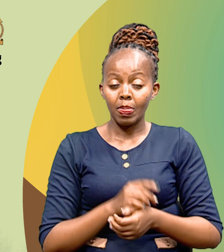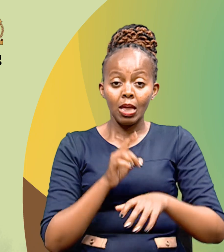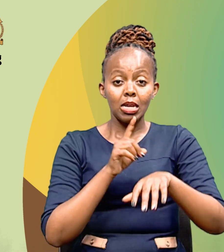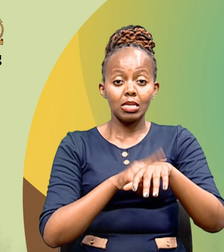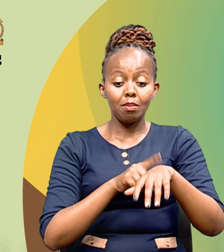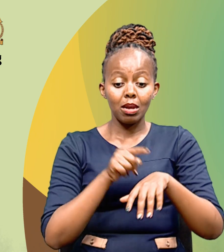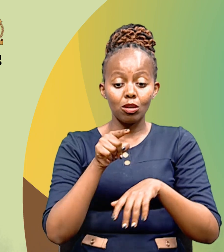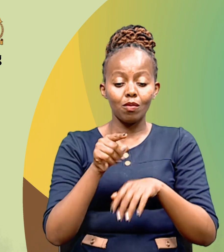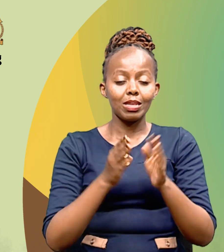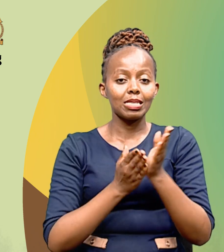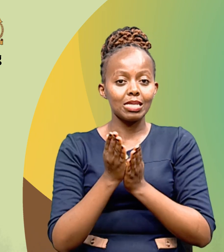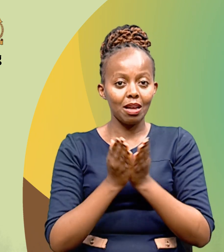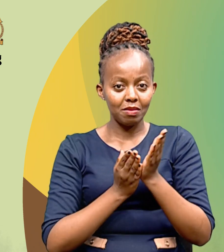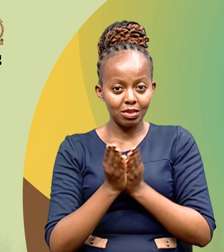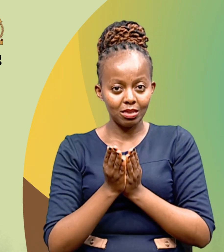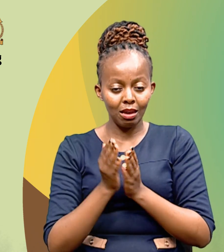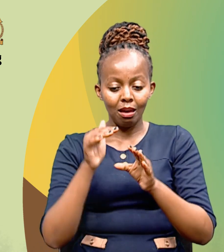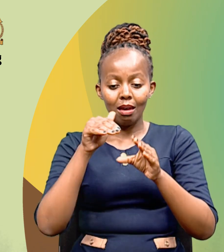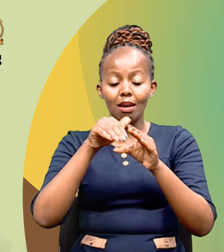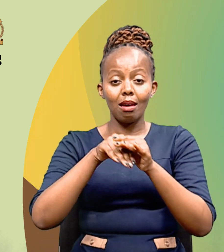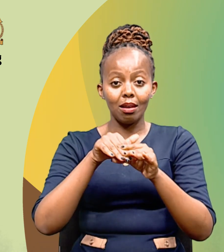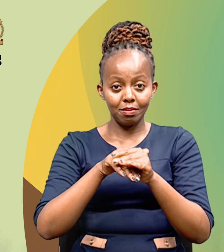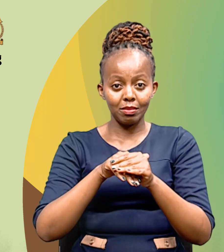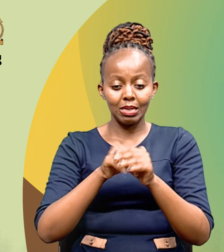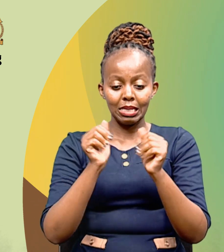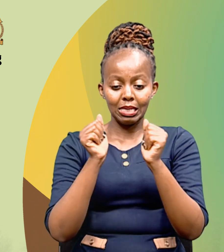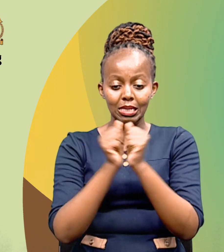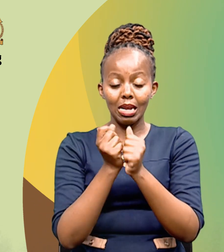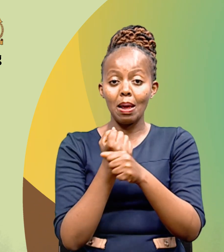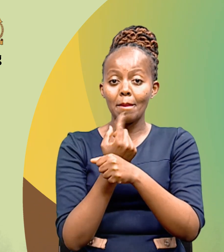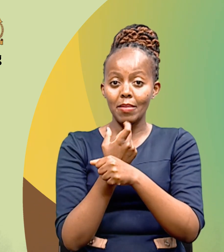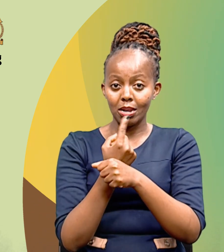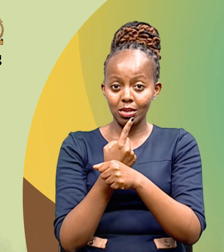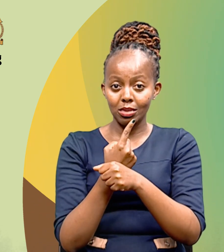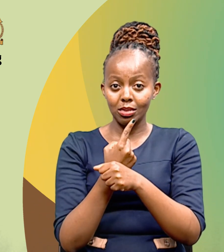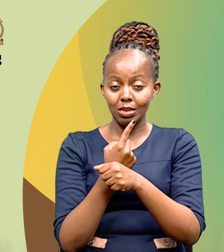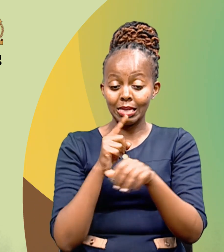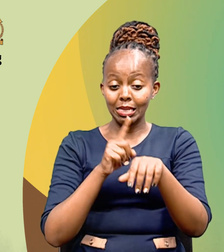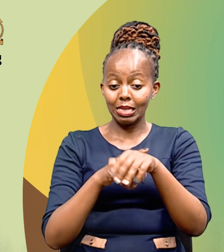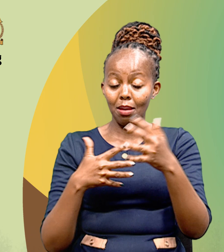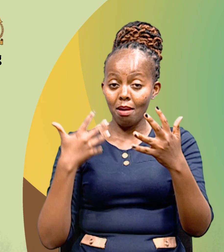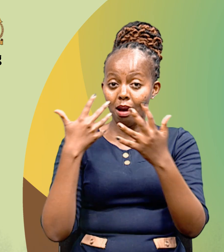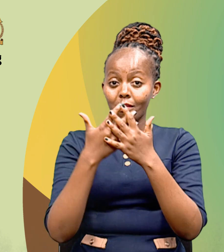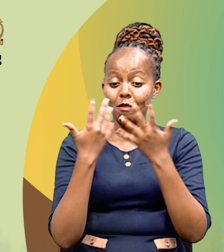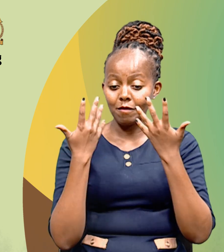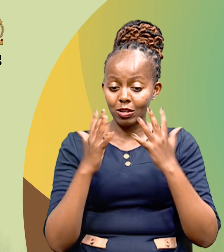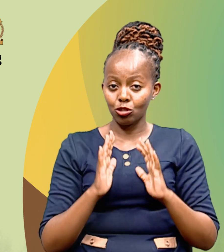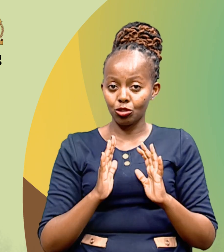Timeline of service is within 10 minutes of arrival.